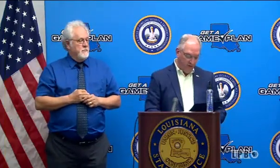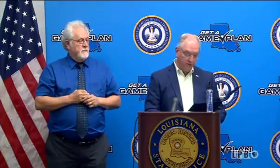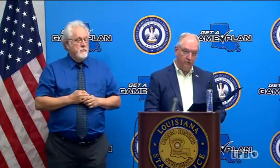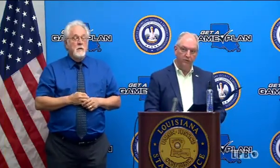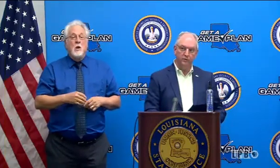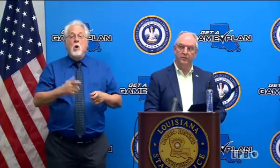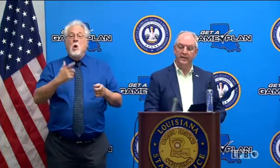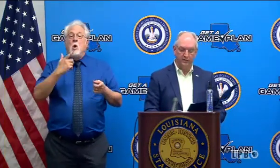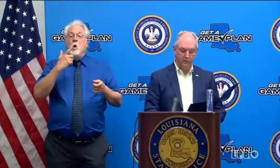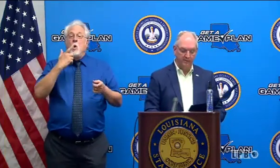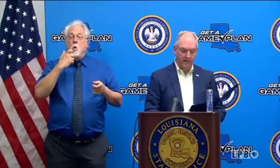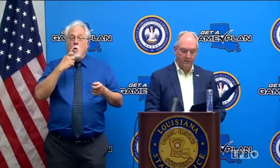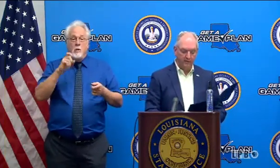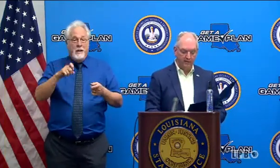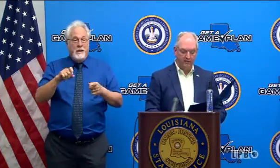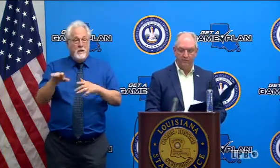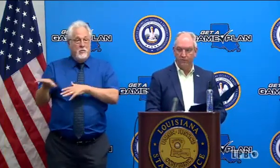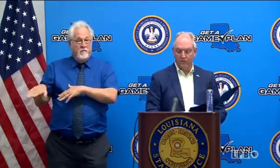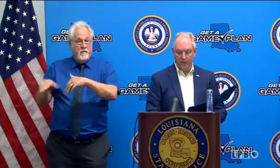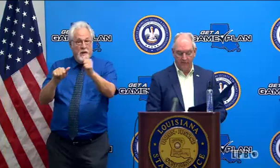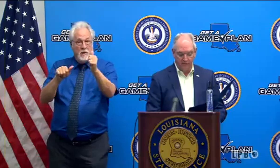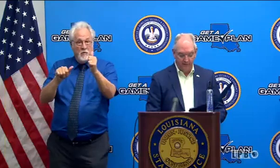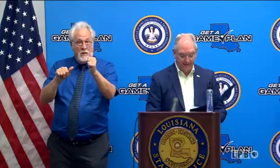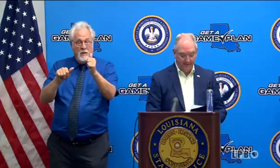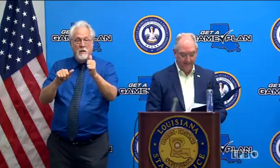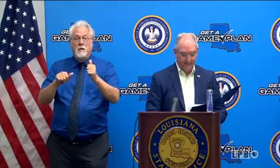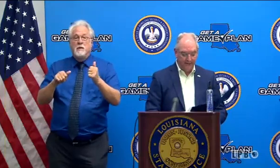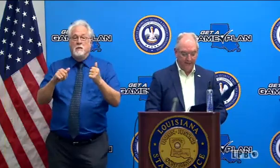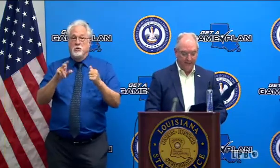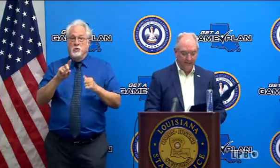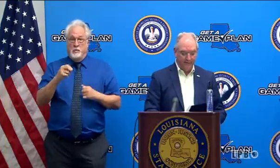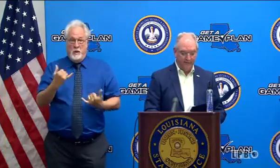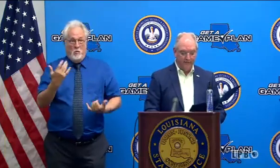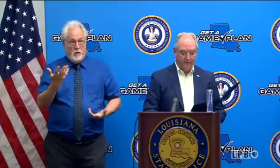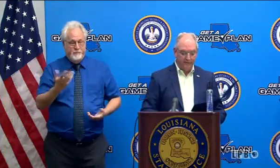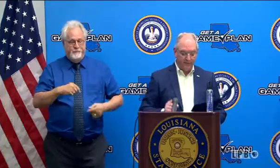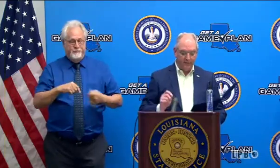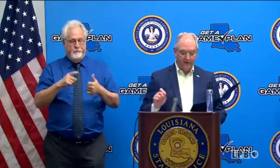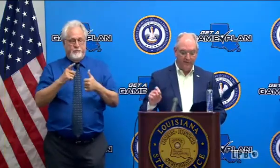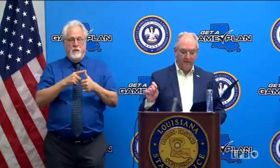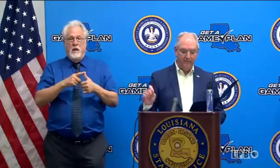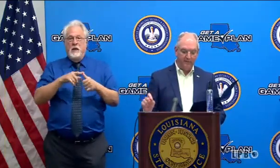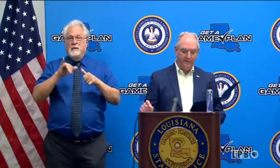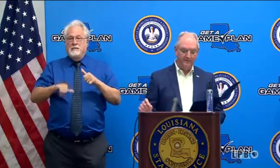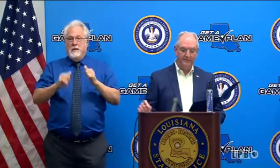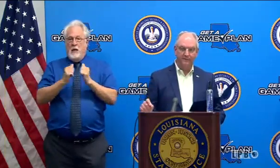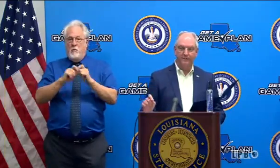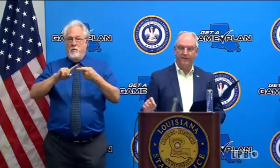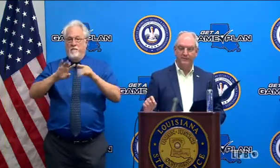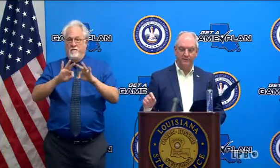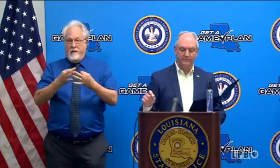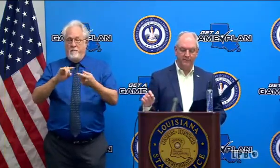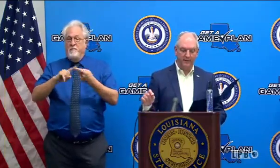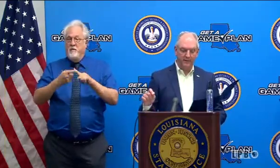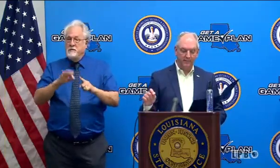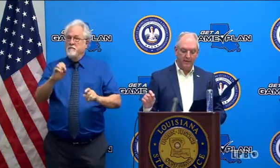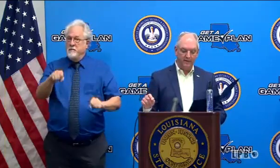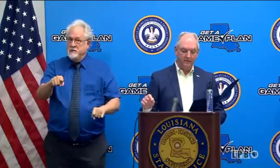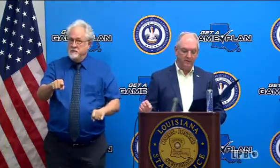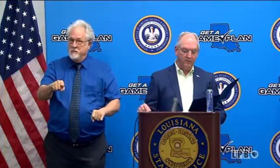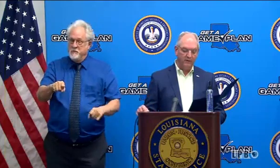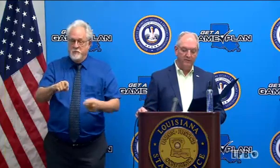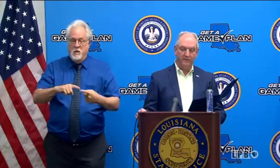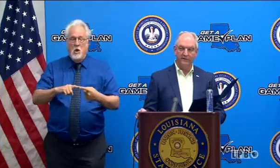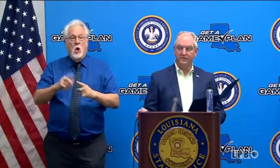For those who need to evacuate, this is what you have to do now. First of all, stay with family or friends if possible.